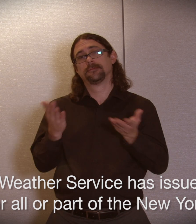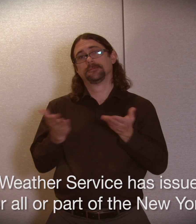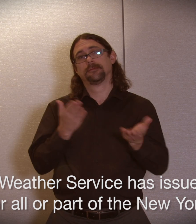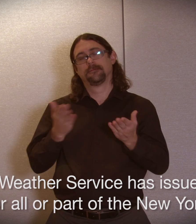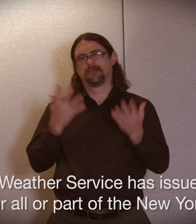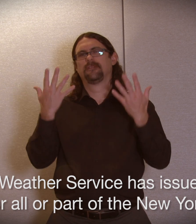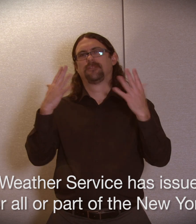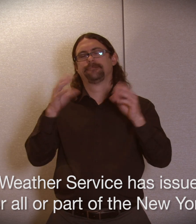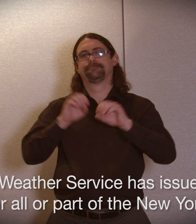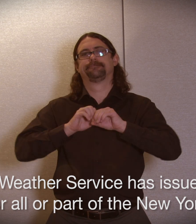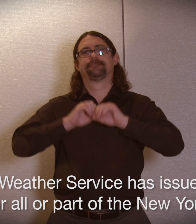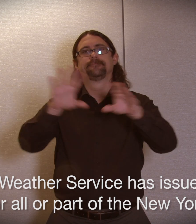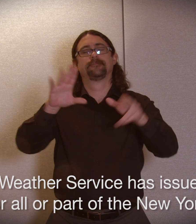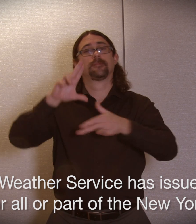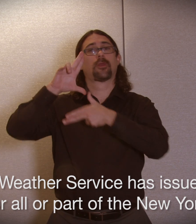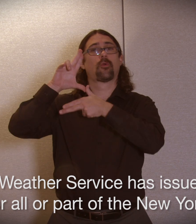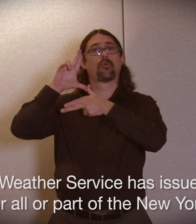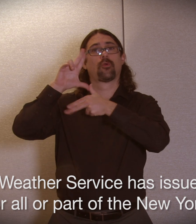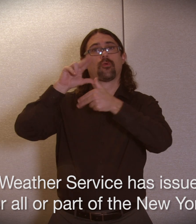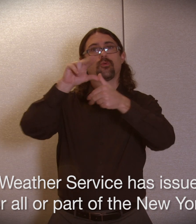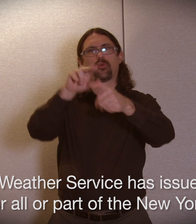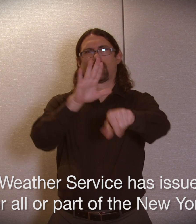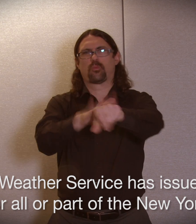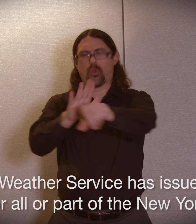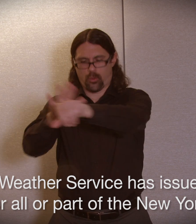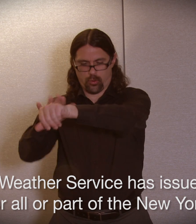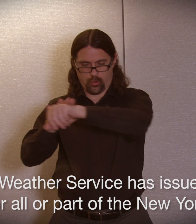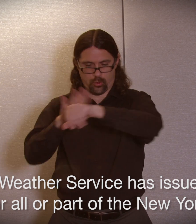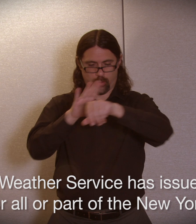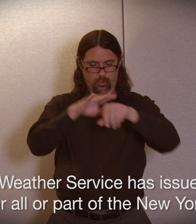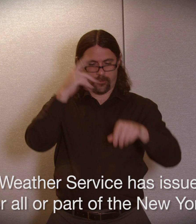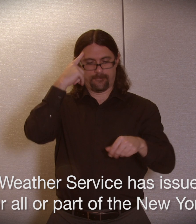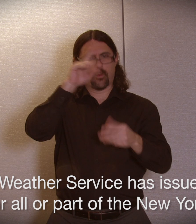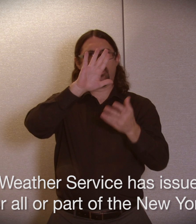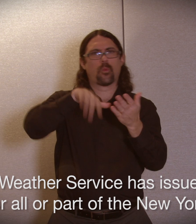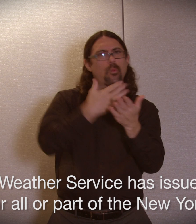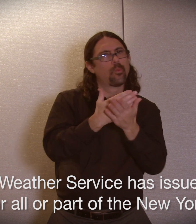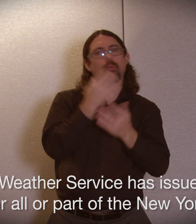The National Weather Service has issued a hurricane warning for all or part of the New York City area.